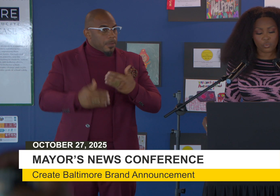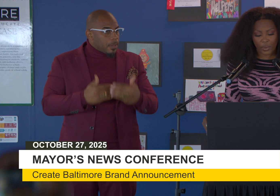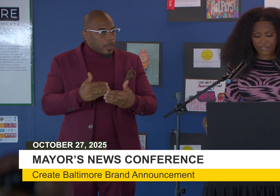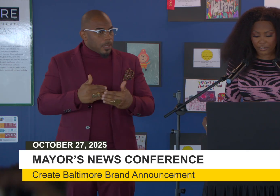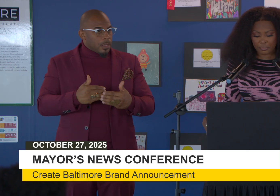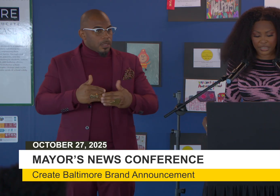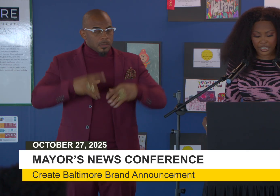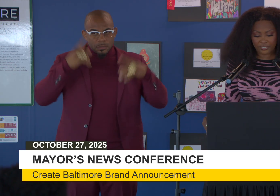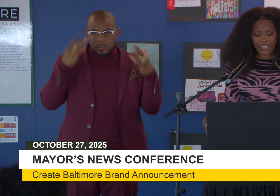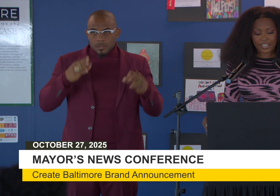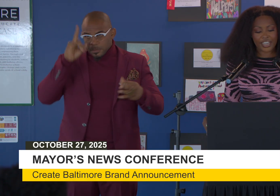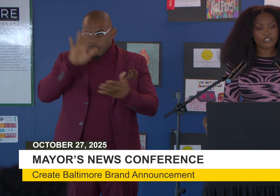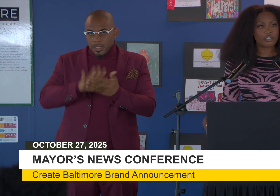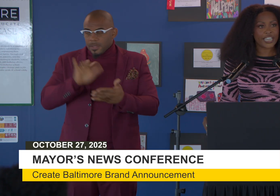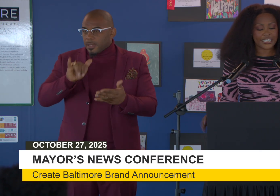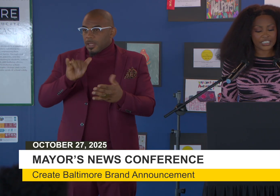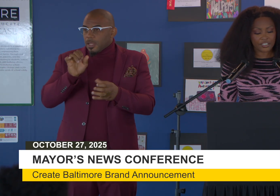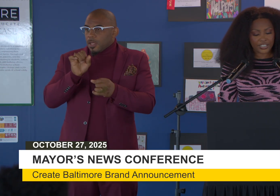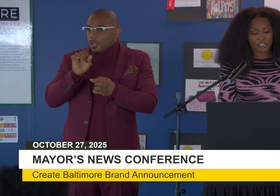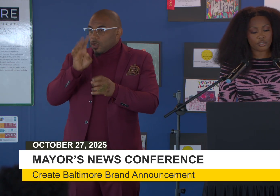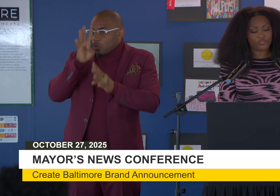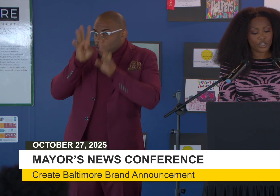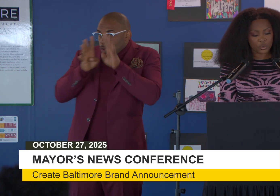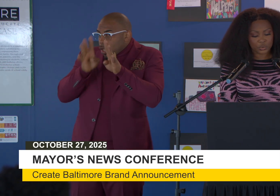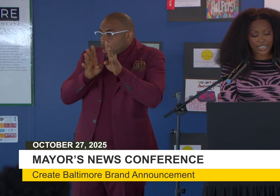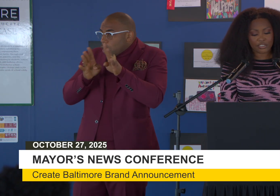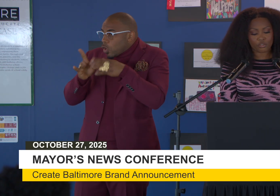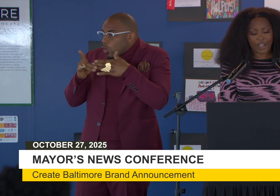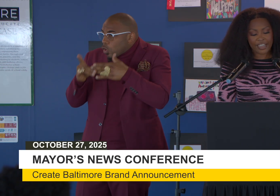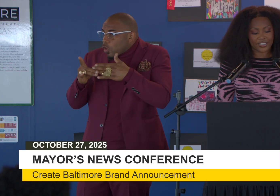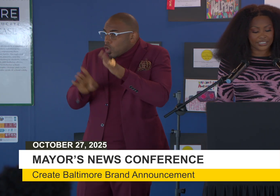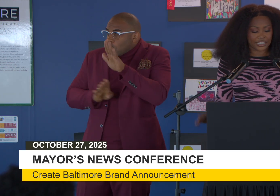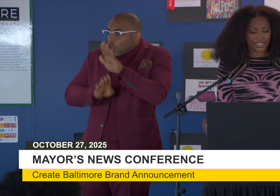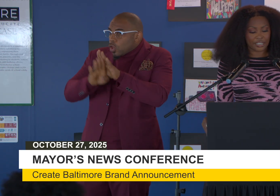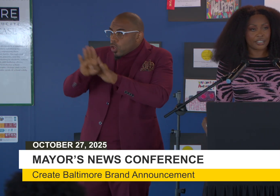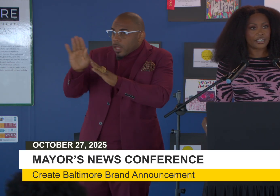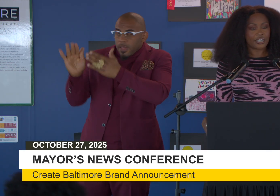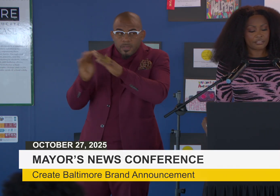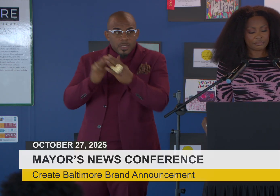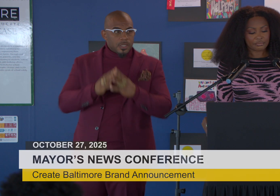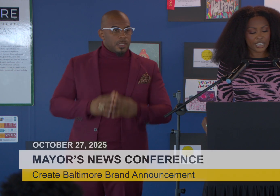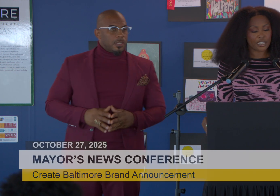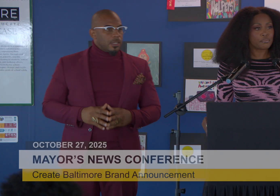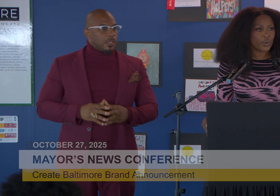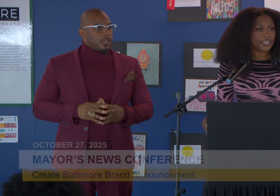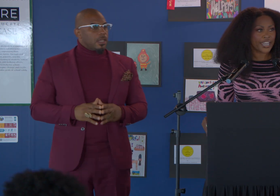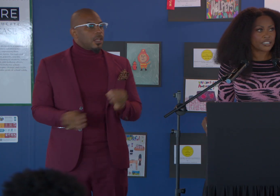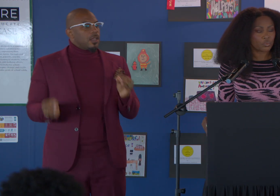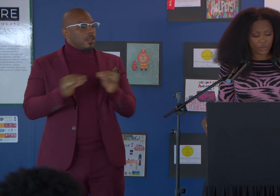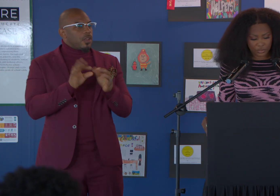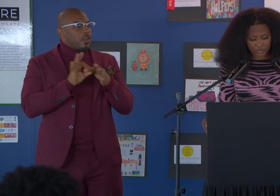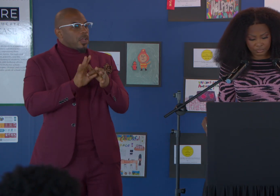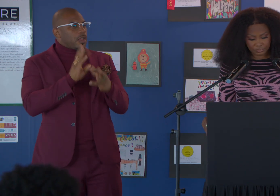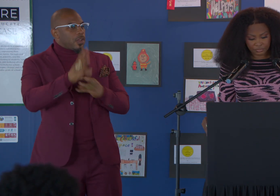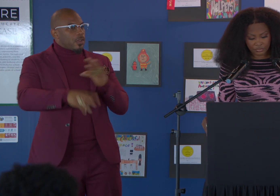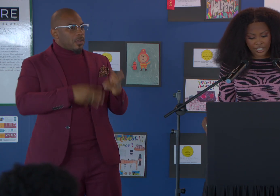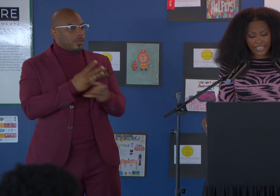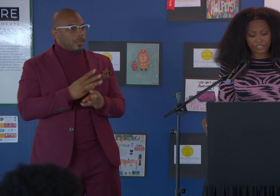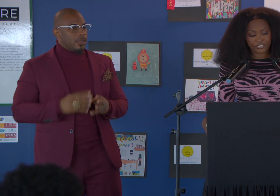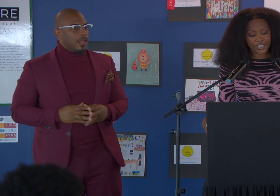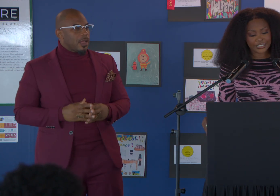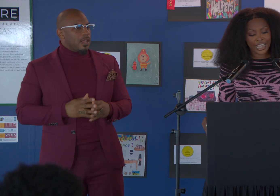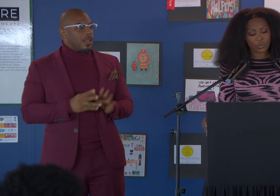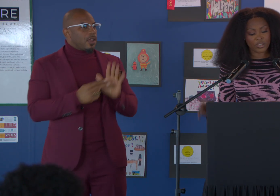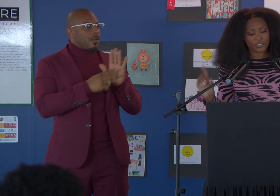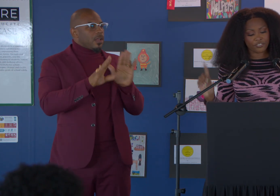our unwavering belief that creativity fuels a thriving city and a more connected world.